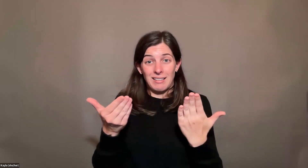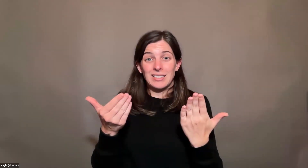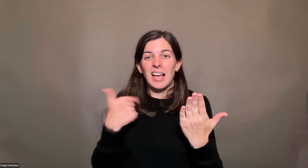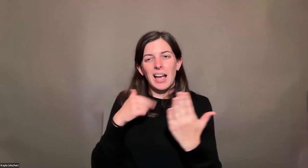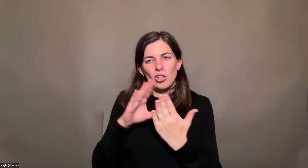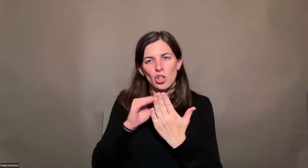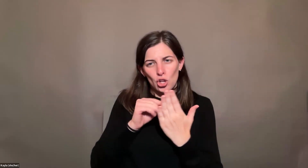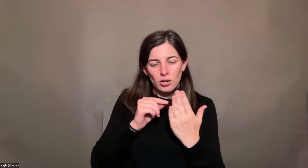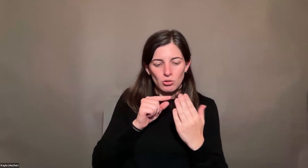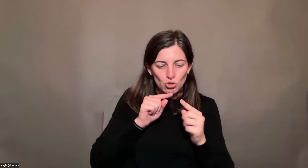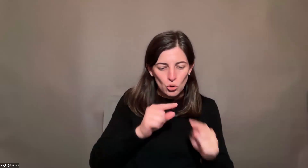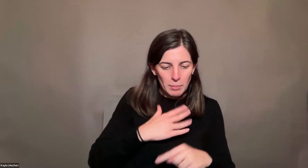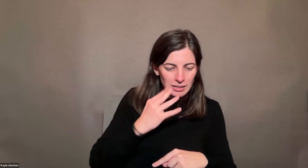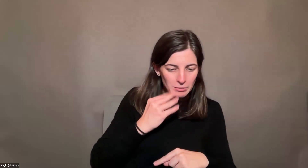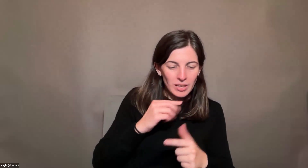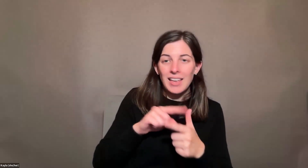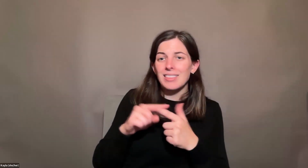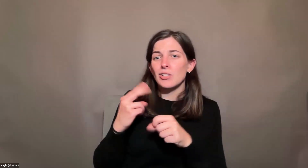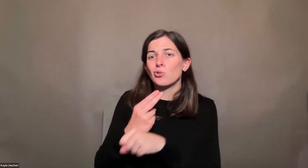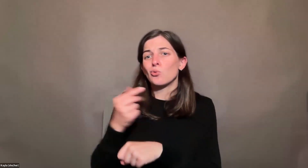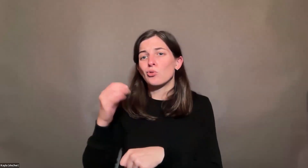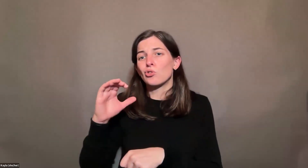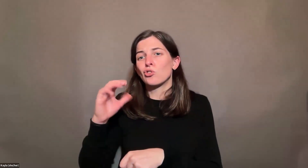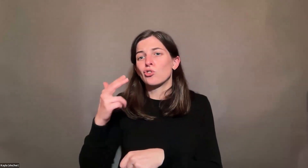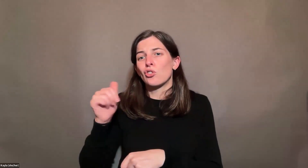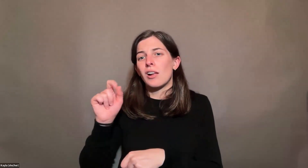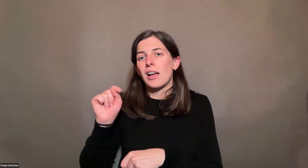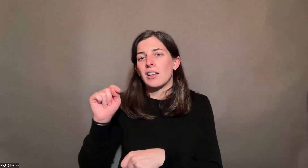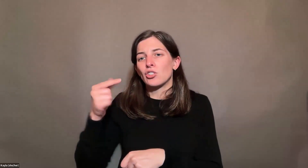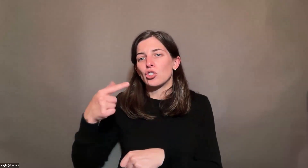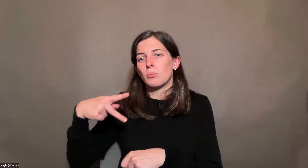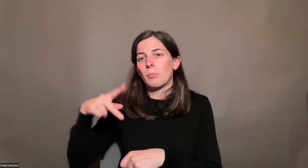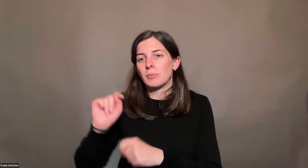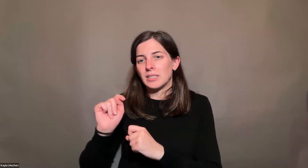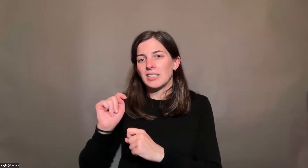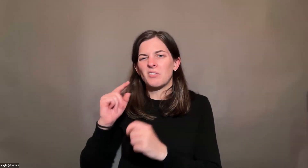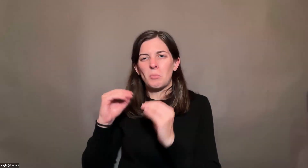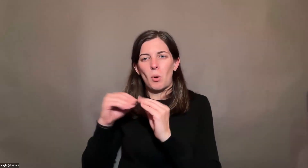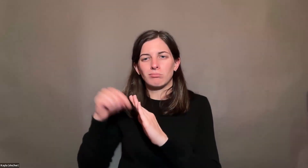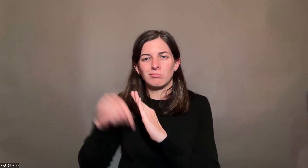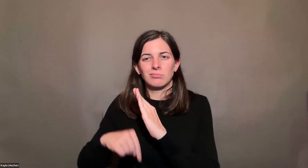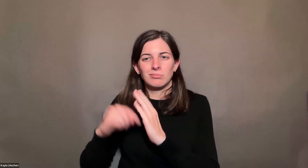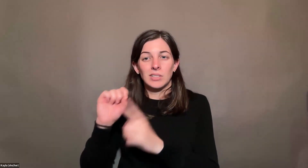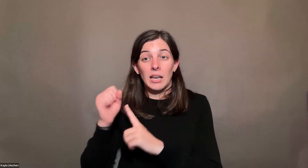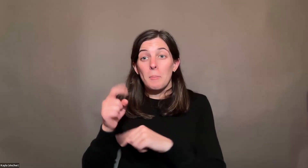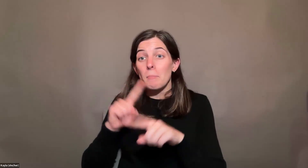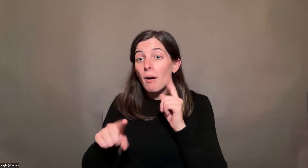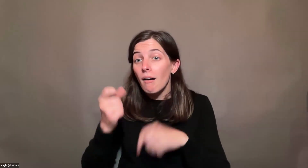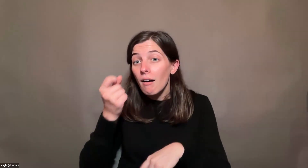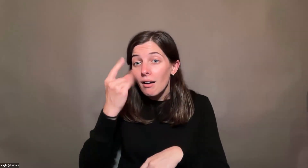the ChatGPT or Claude for the more details use case. But if I'm on development process, then